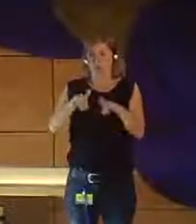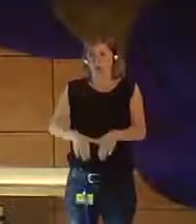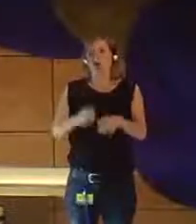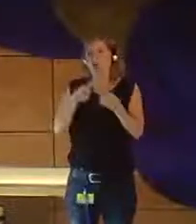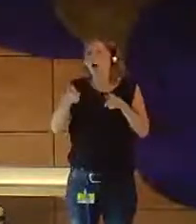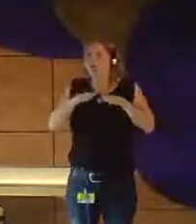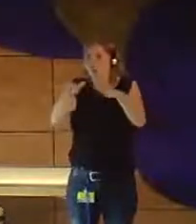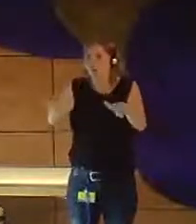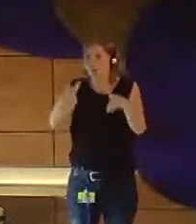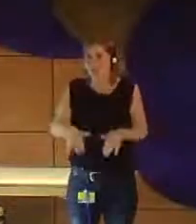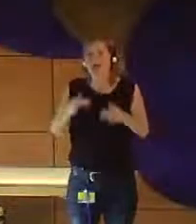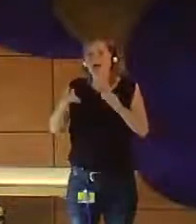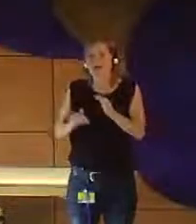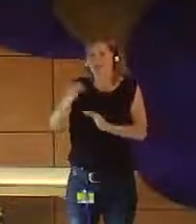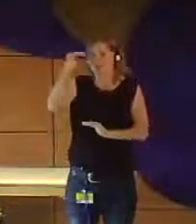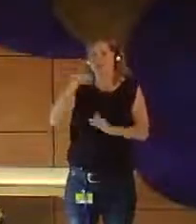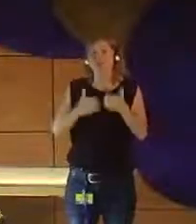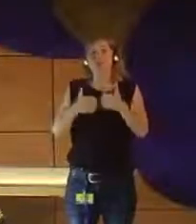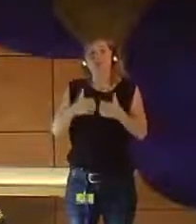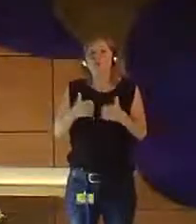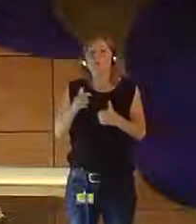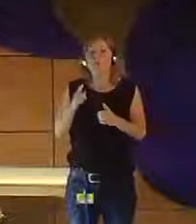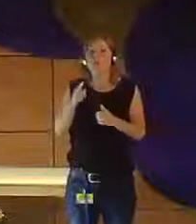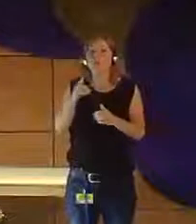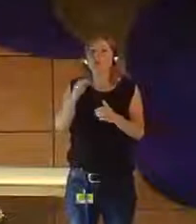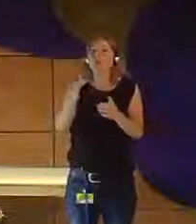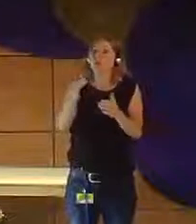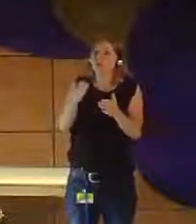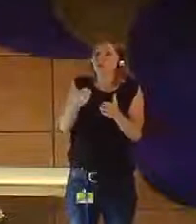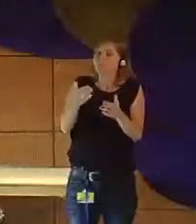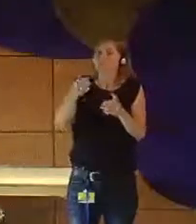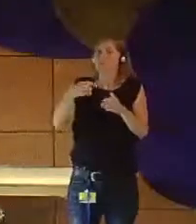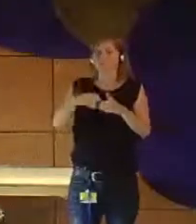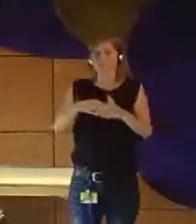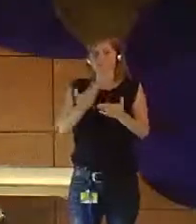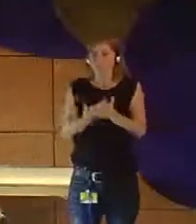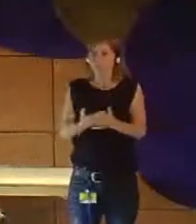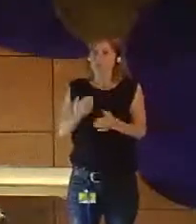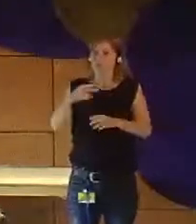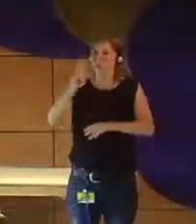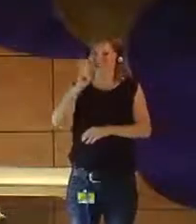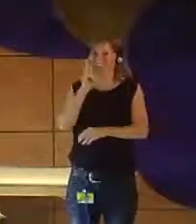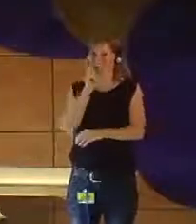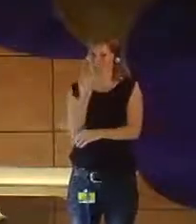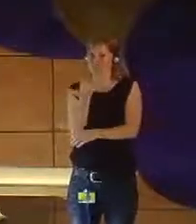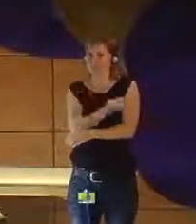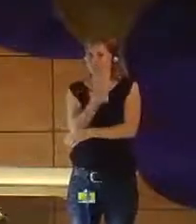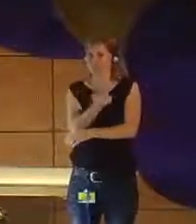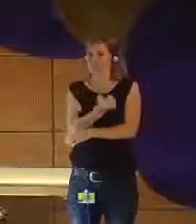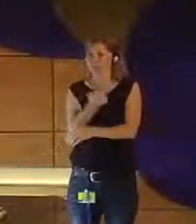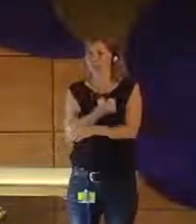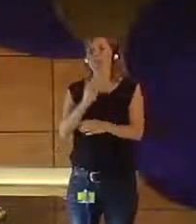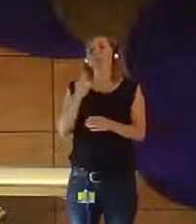hormone, which is a daily injection, and the sex hormones, which are monthly injection, so they're